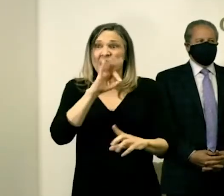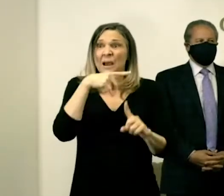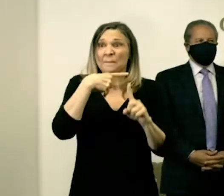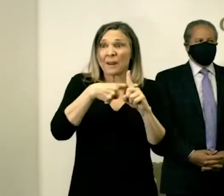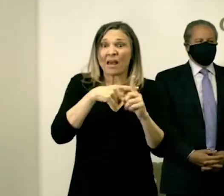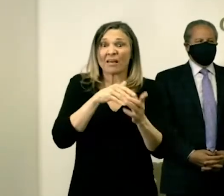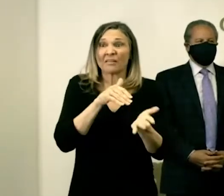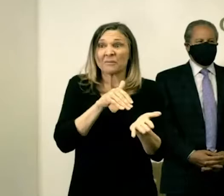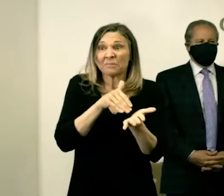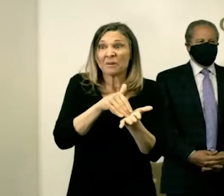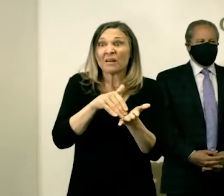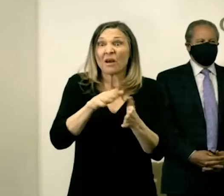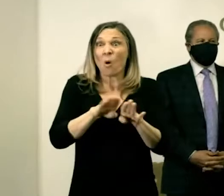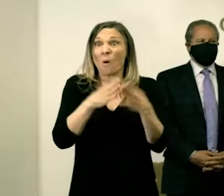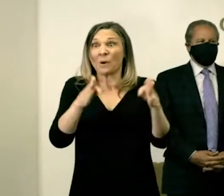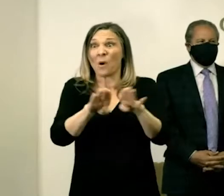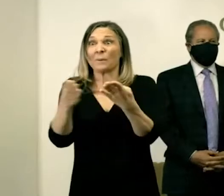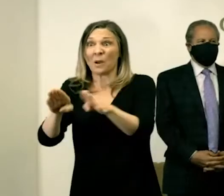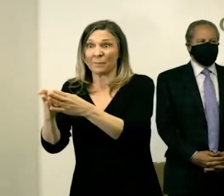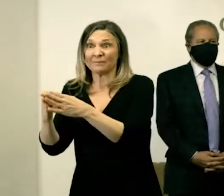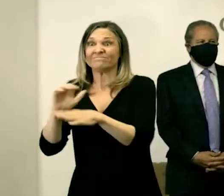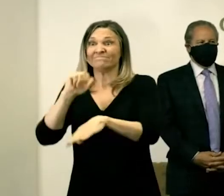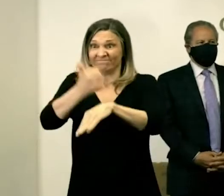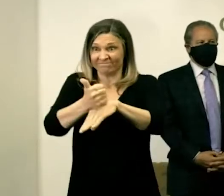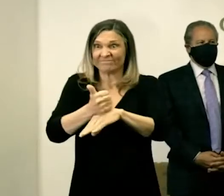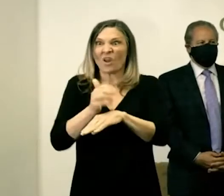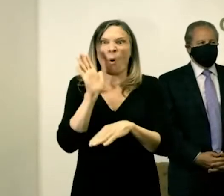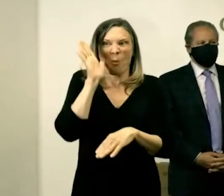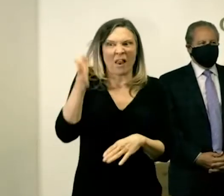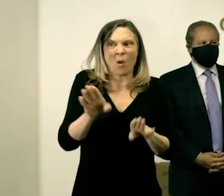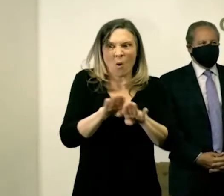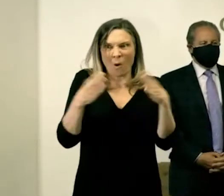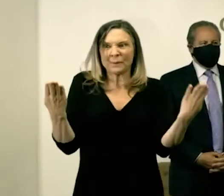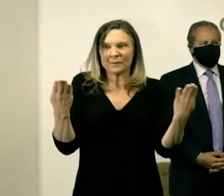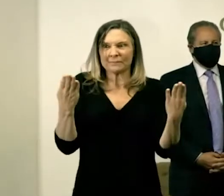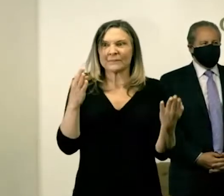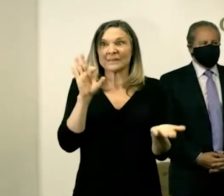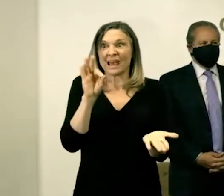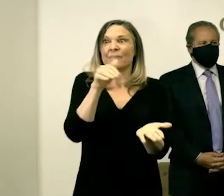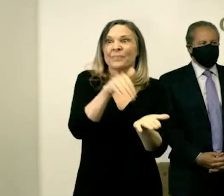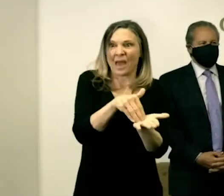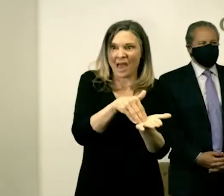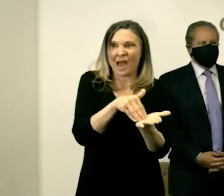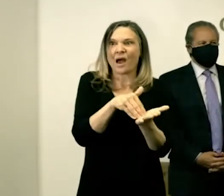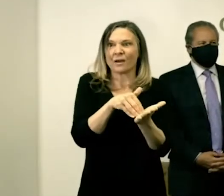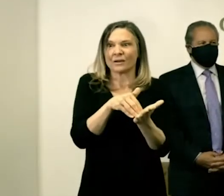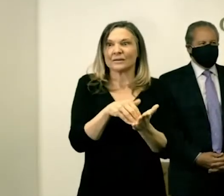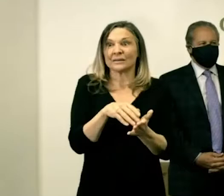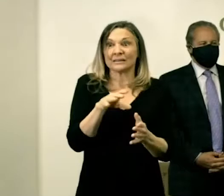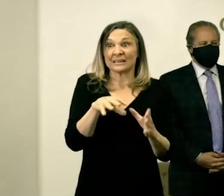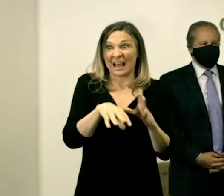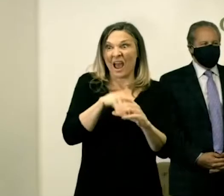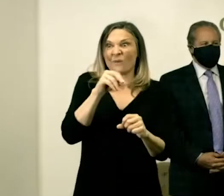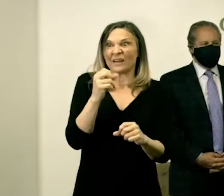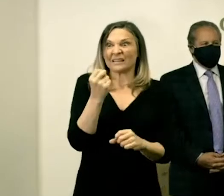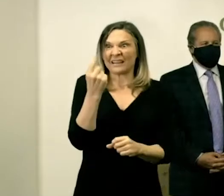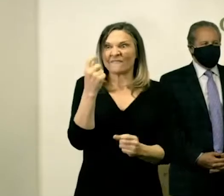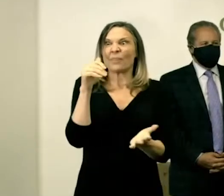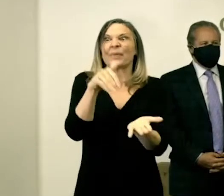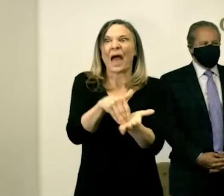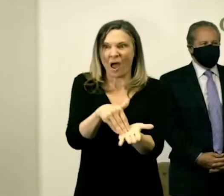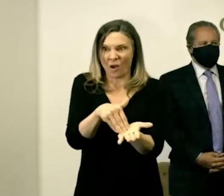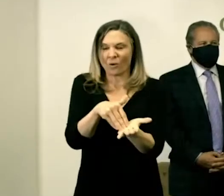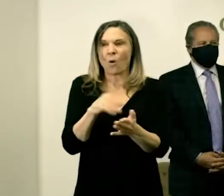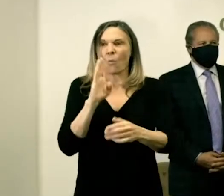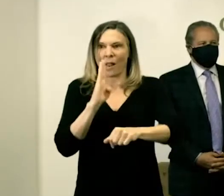opened or have set a date to open. 9,000 of the 11,000 will update on Friday, tomorrow,